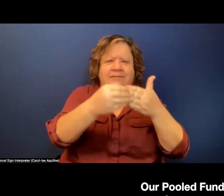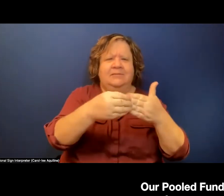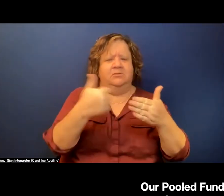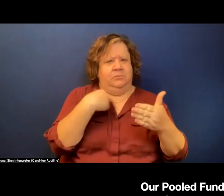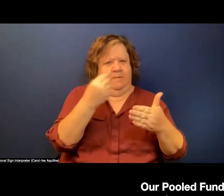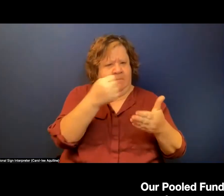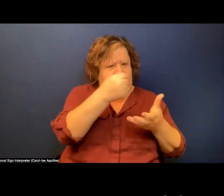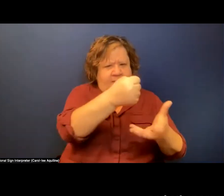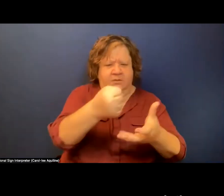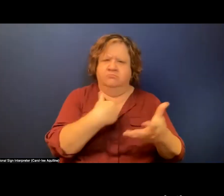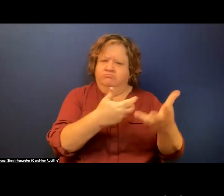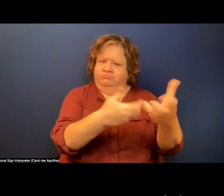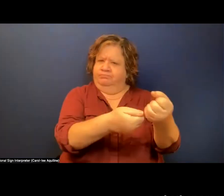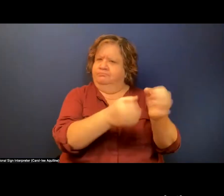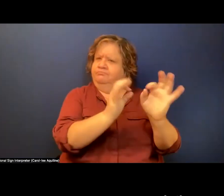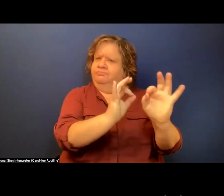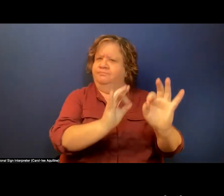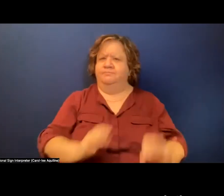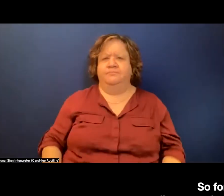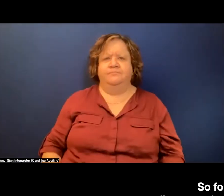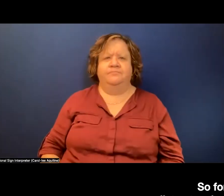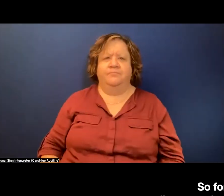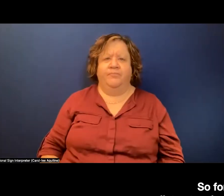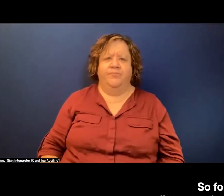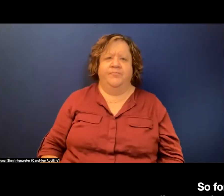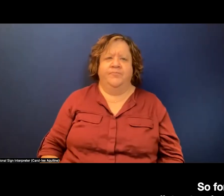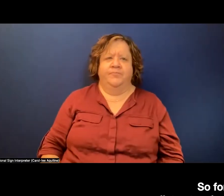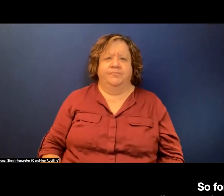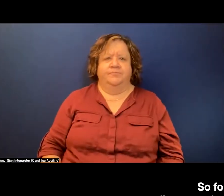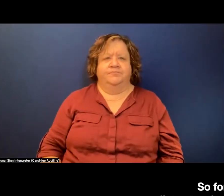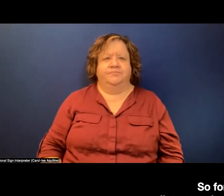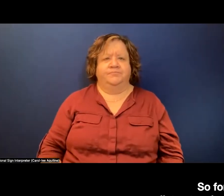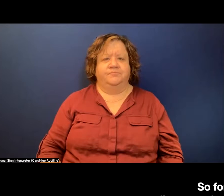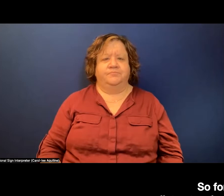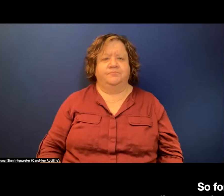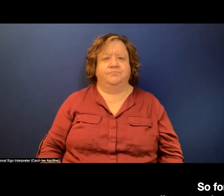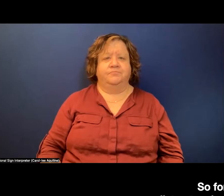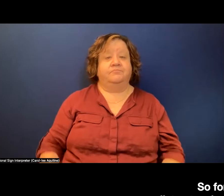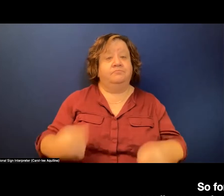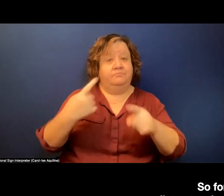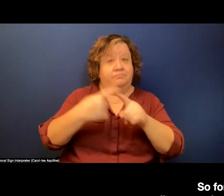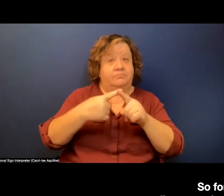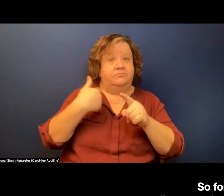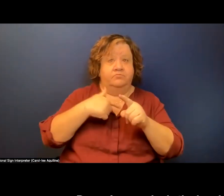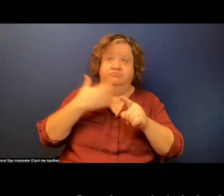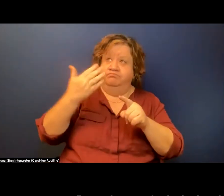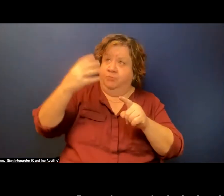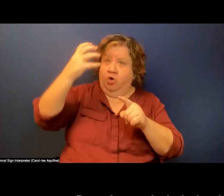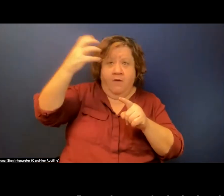also always open for governments, donors, and other organizations to join. So for now, you will listen to our first